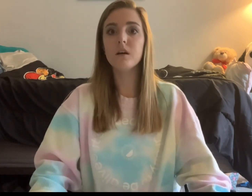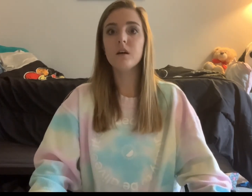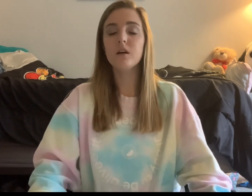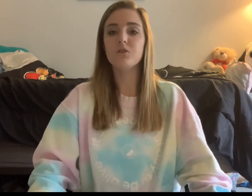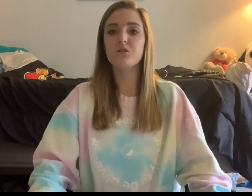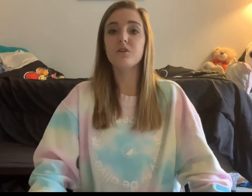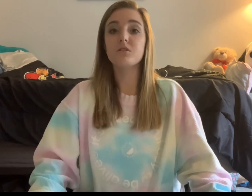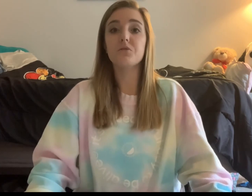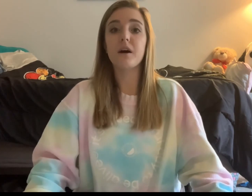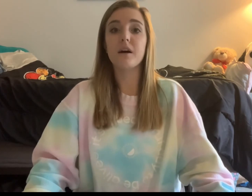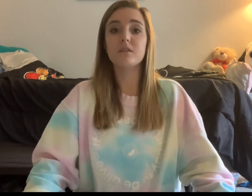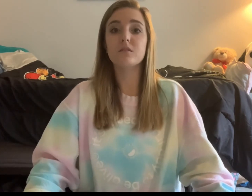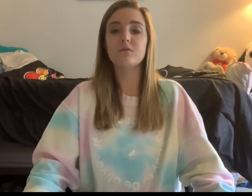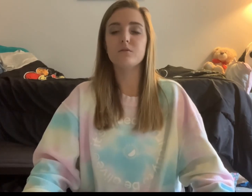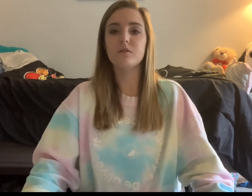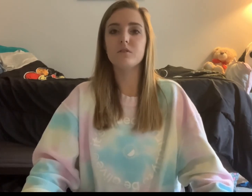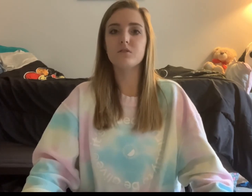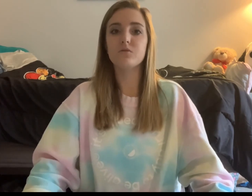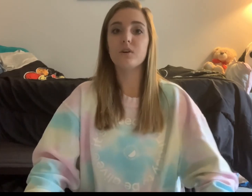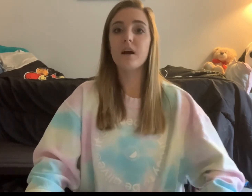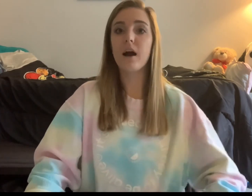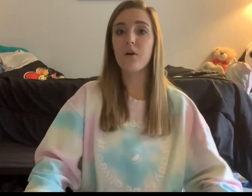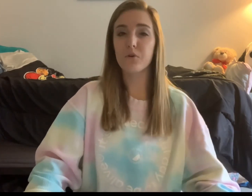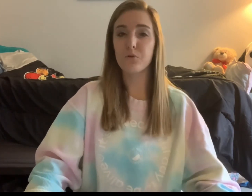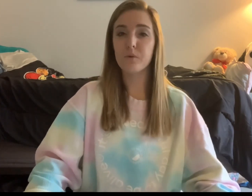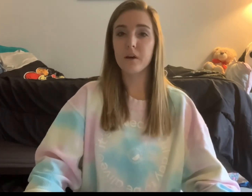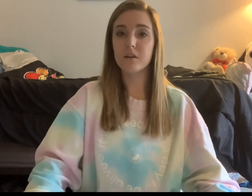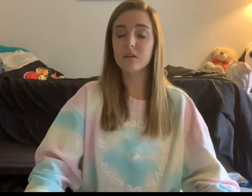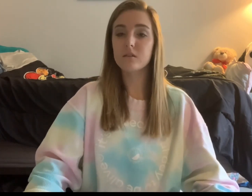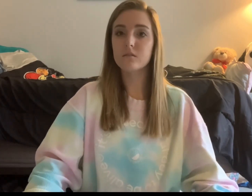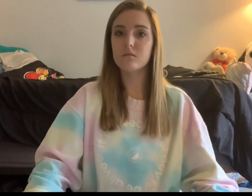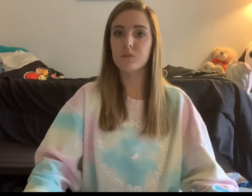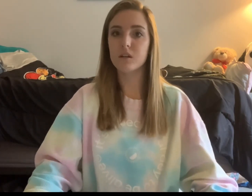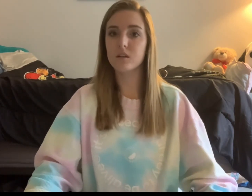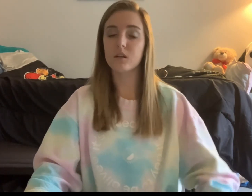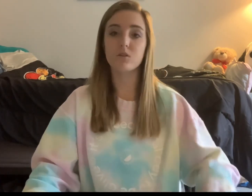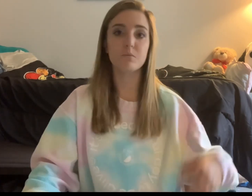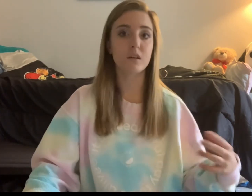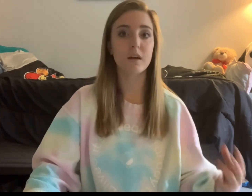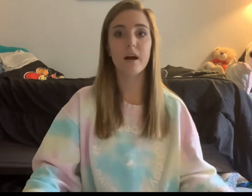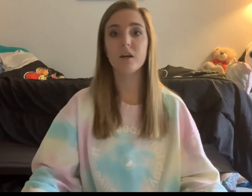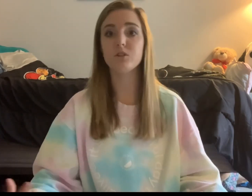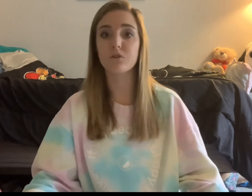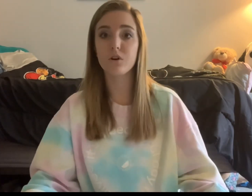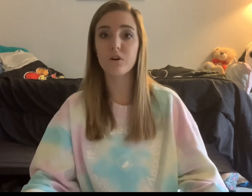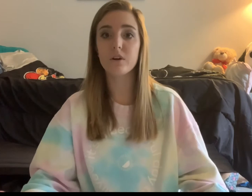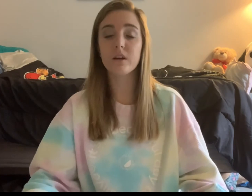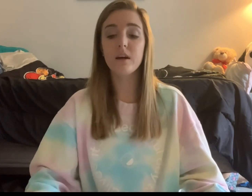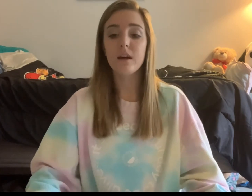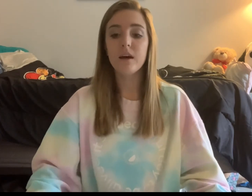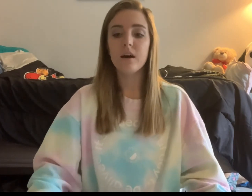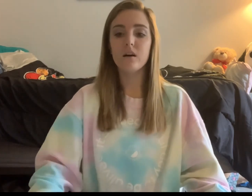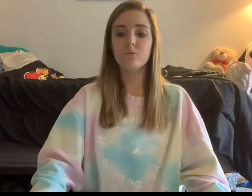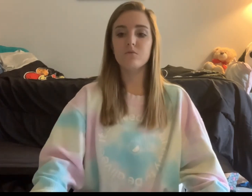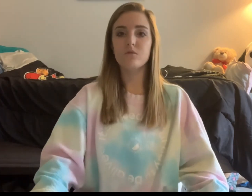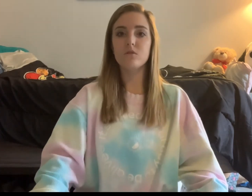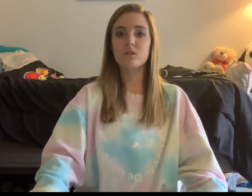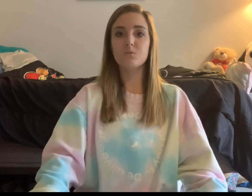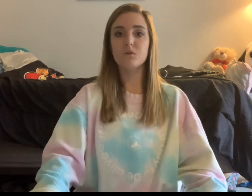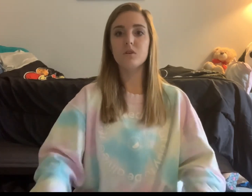You could also ask, if you are the server, how are you paying? Meaning like, are you paying cash or card? For this one,